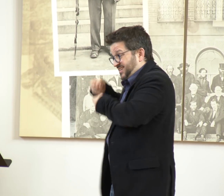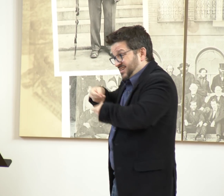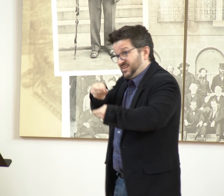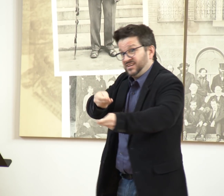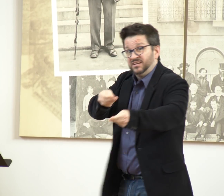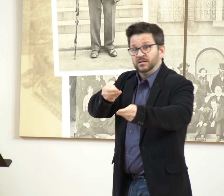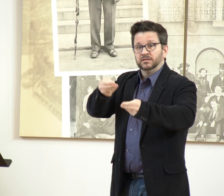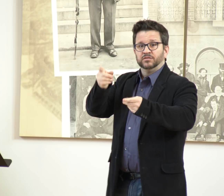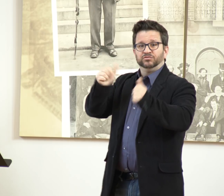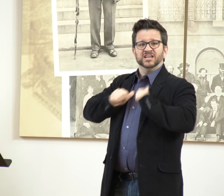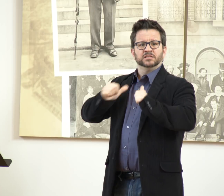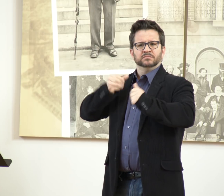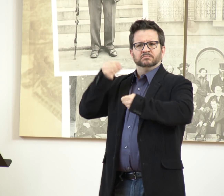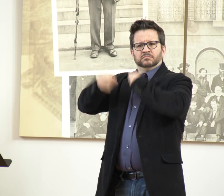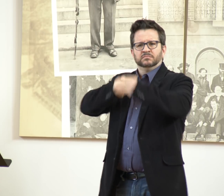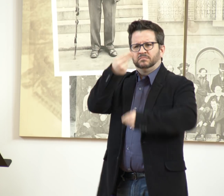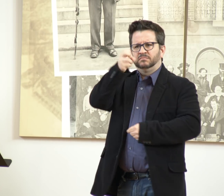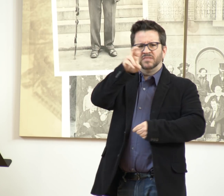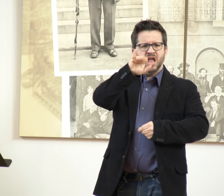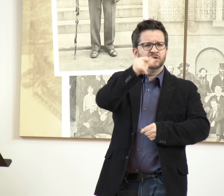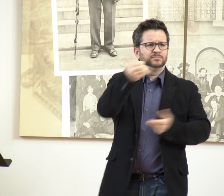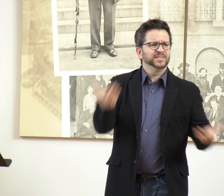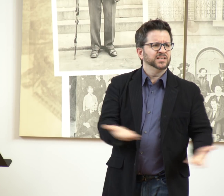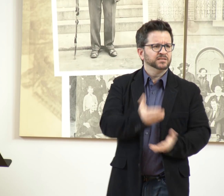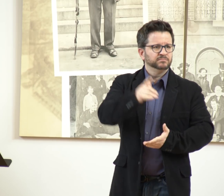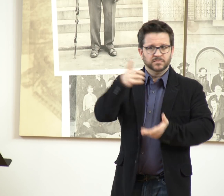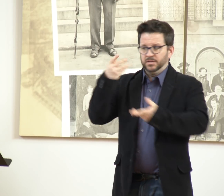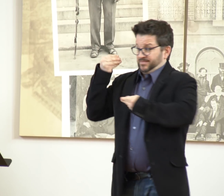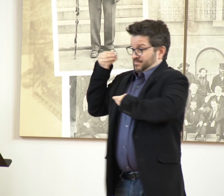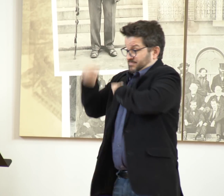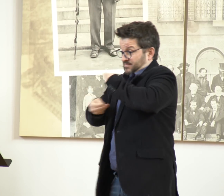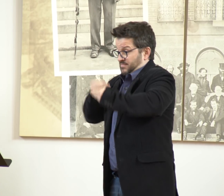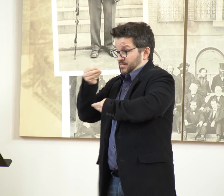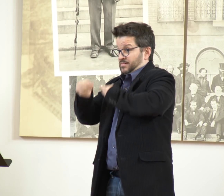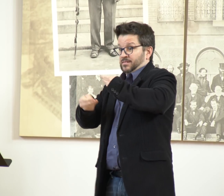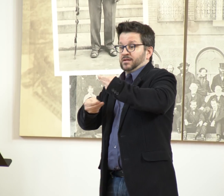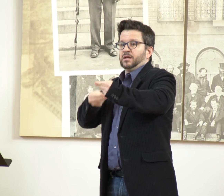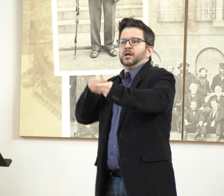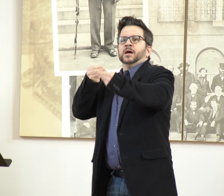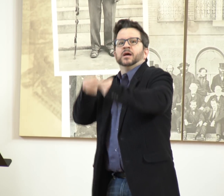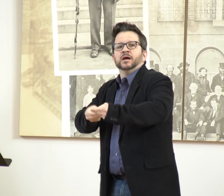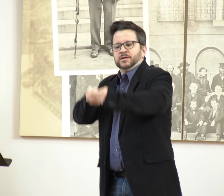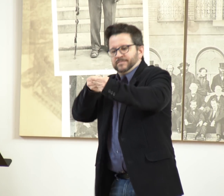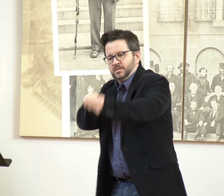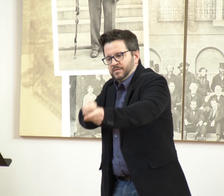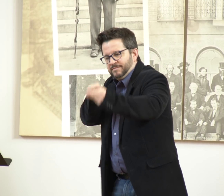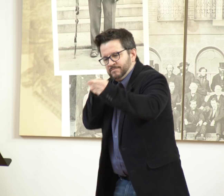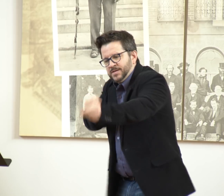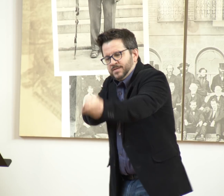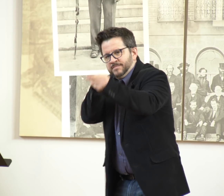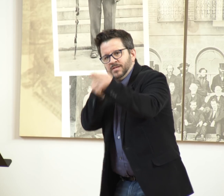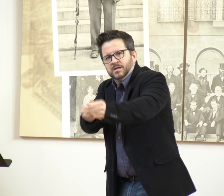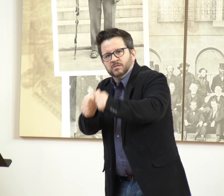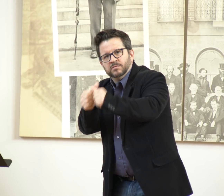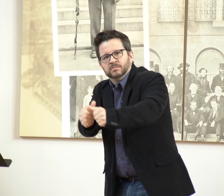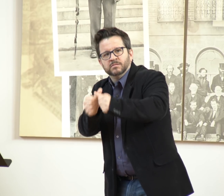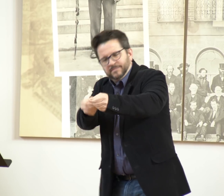and steadfast the legacy that he's given us. The traditions that we have of performing arts here will